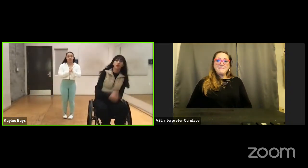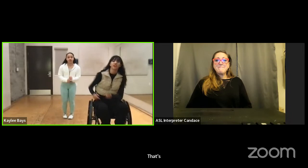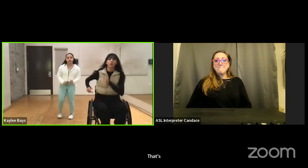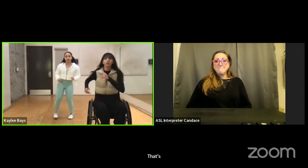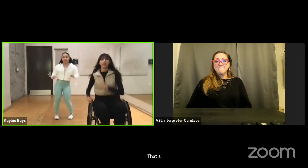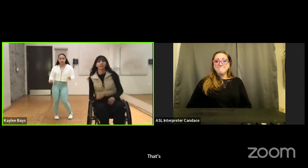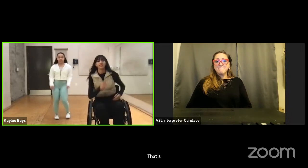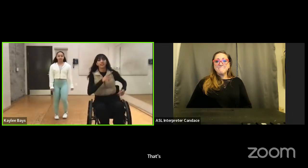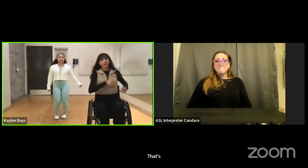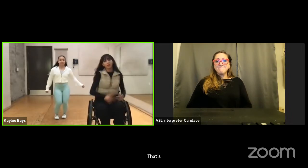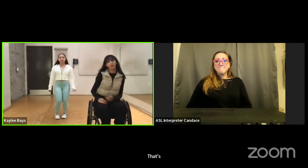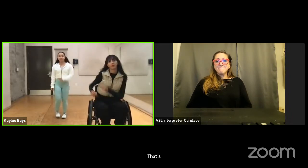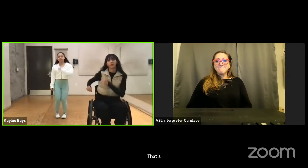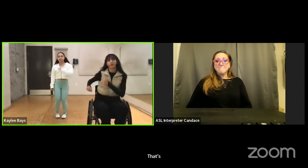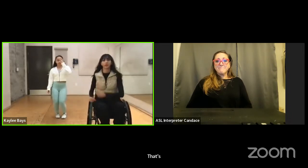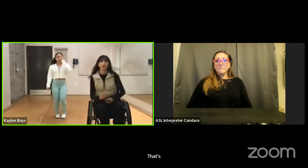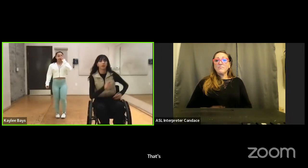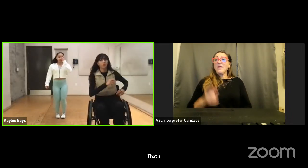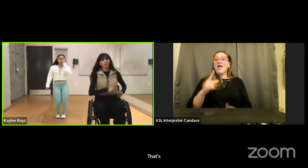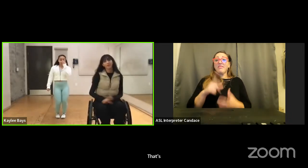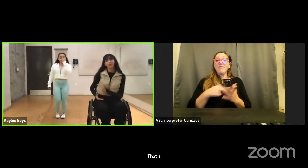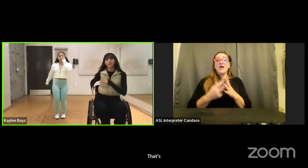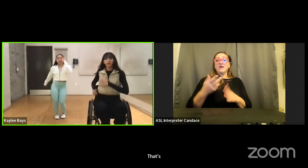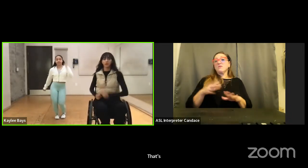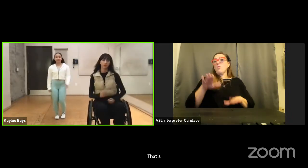And lunge in place.